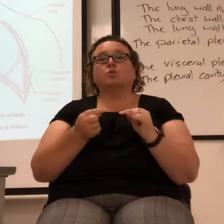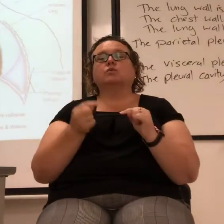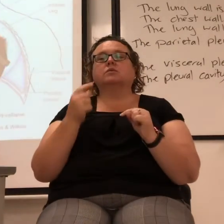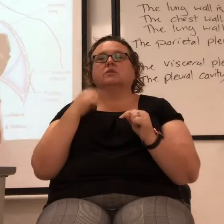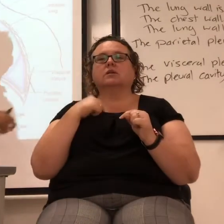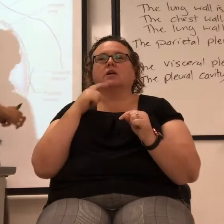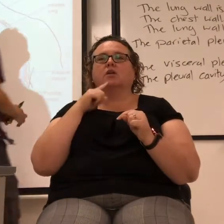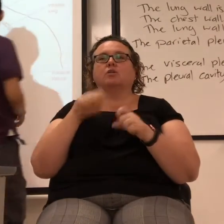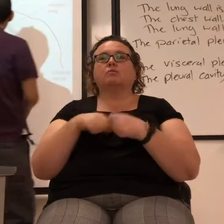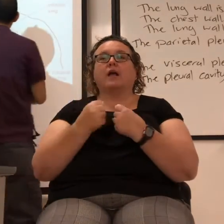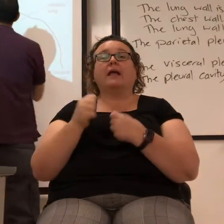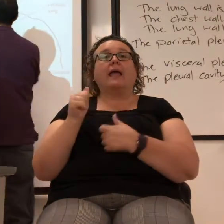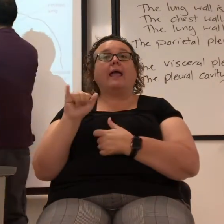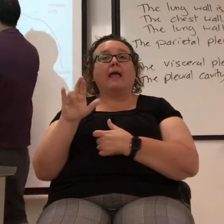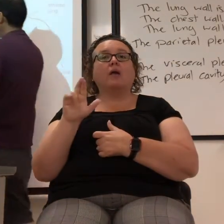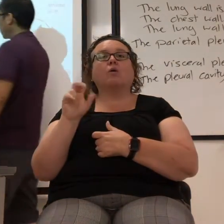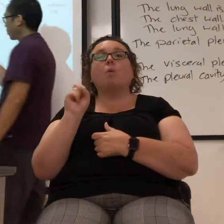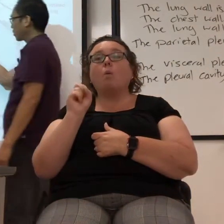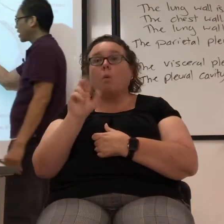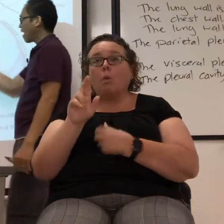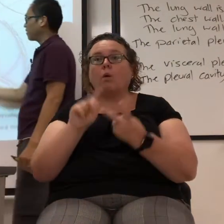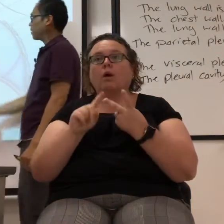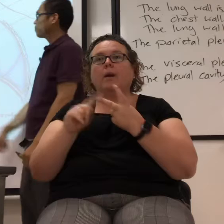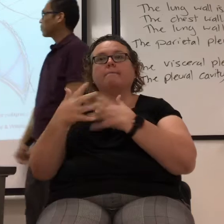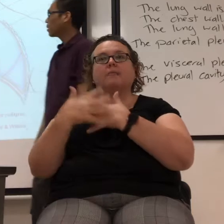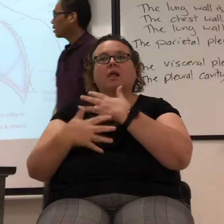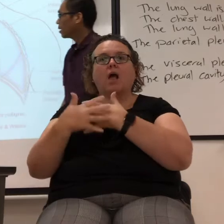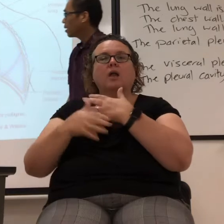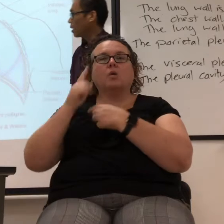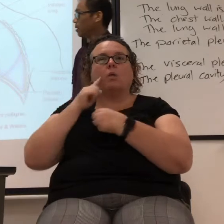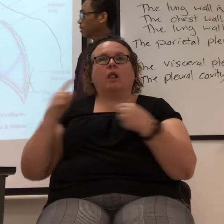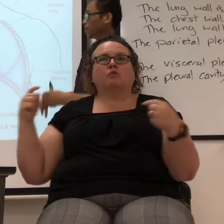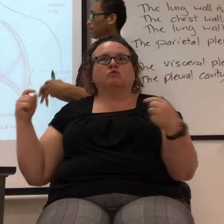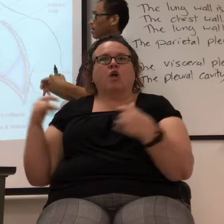or blood will rush into the pleural cavity,